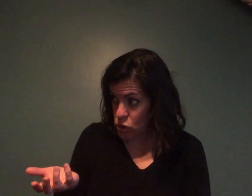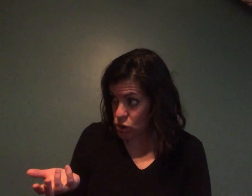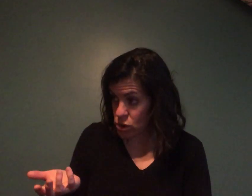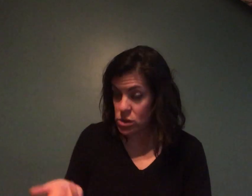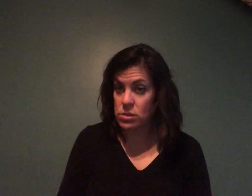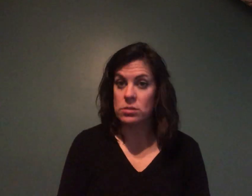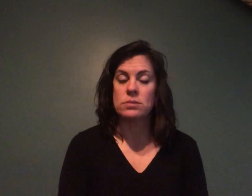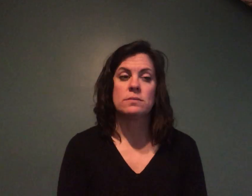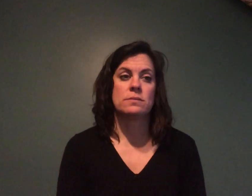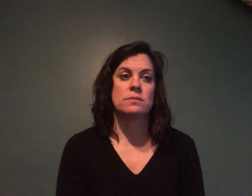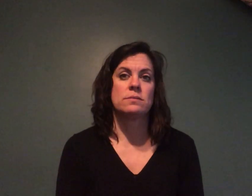Remember seeing them?